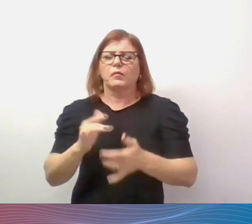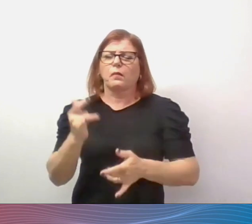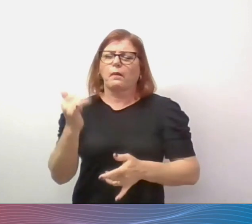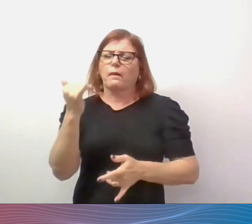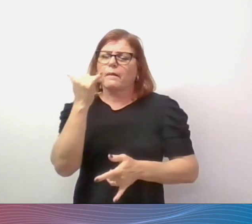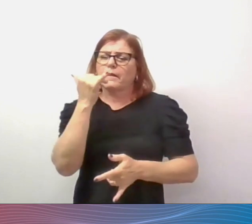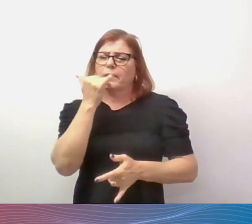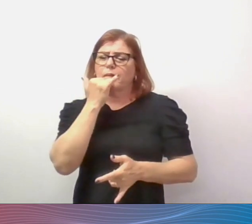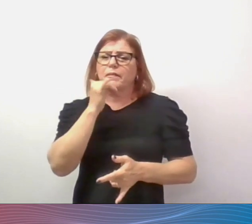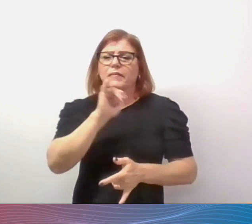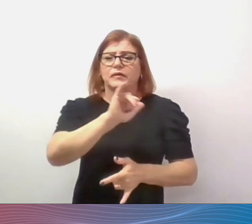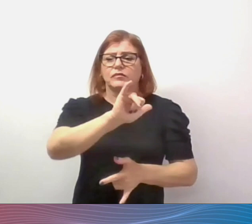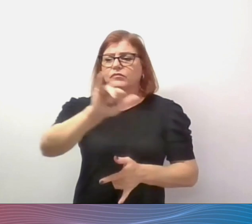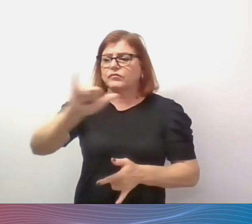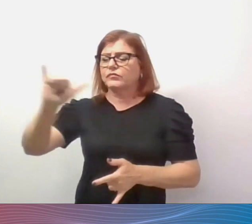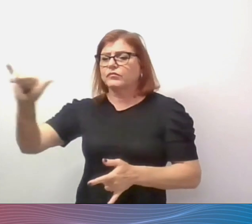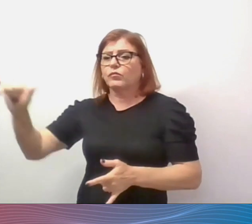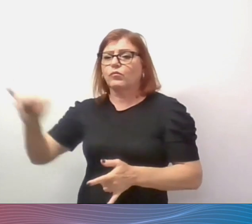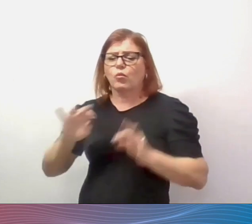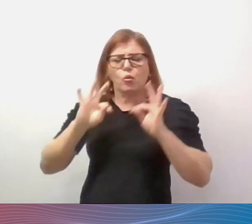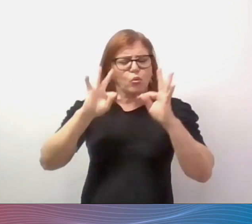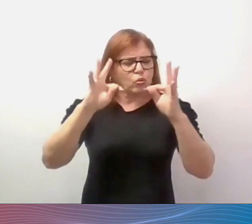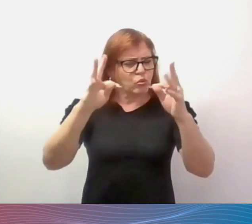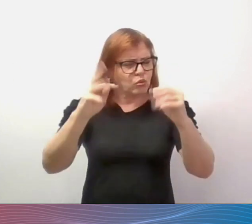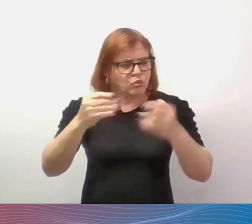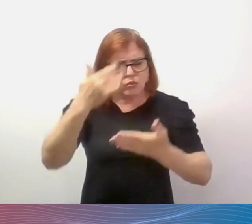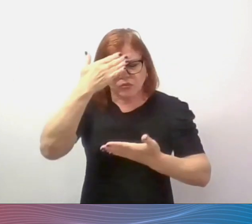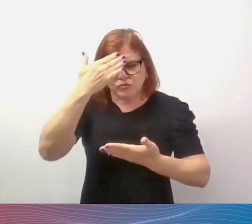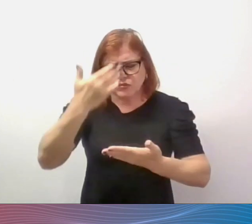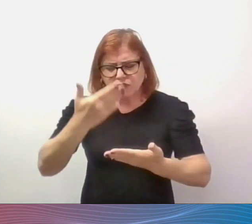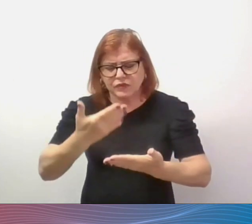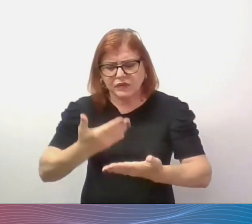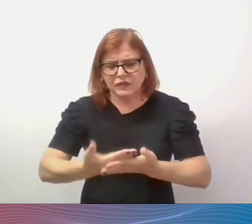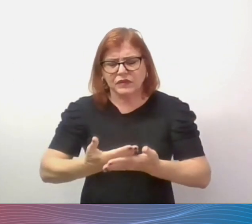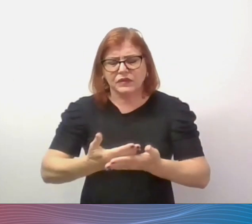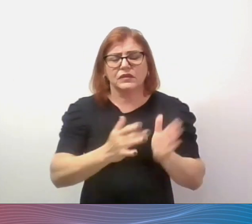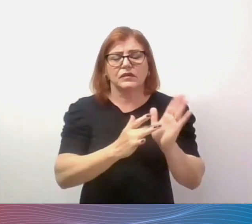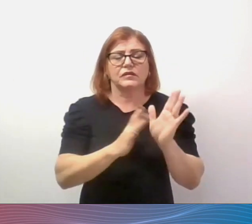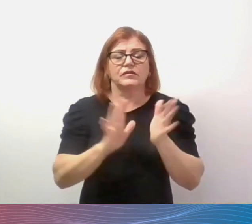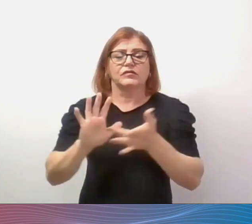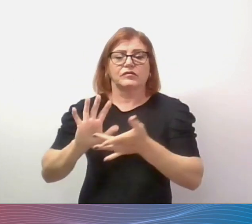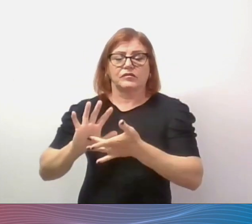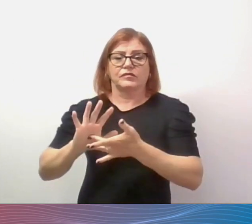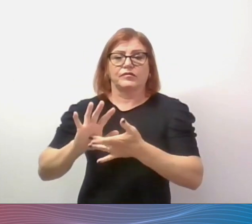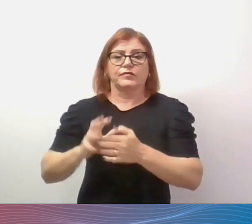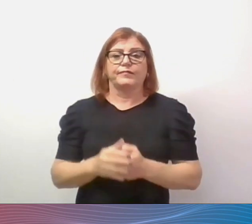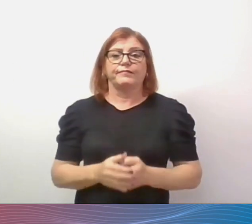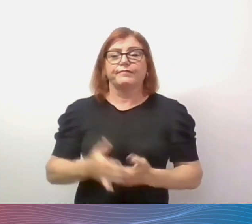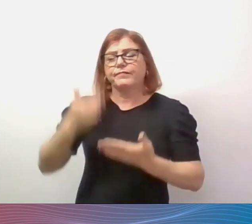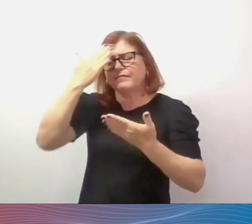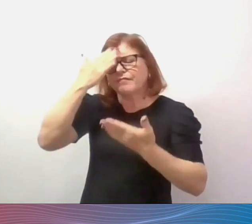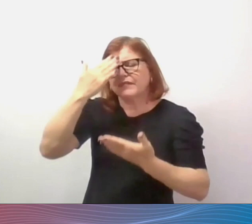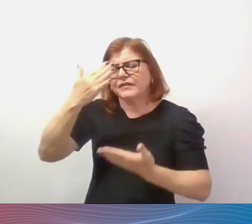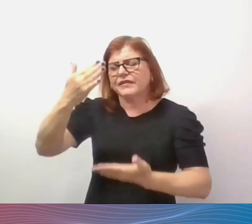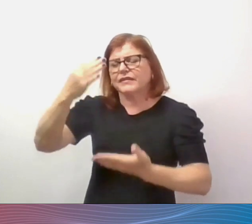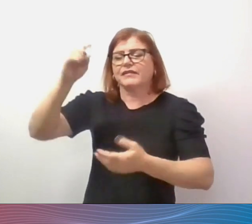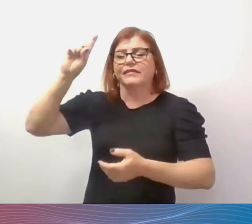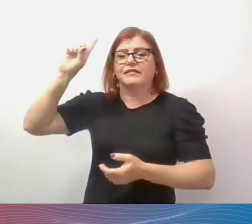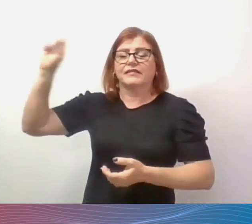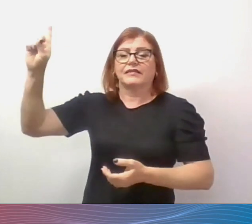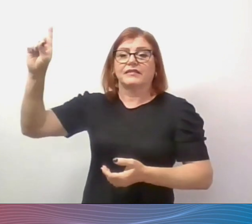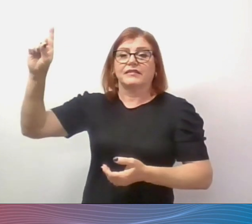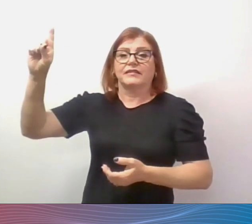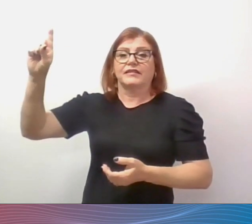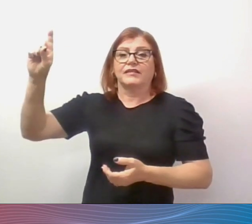blood was shed on the cross, causing God to forgive men. Graças a Deus, um dia a palavra do evangelho chegou até